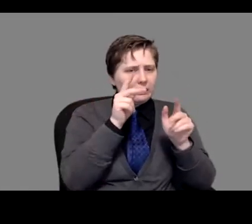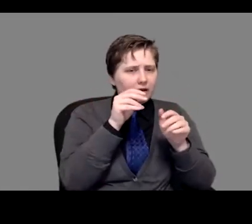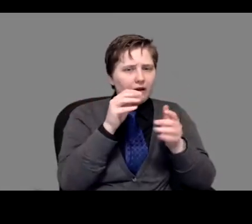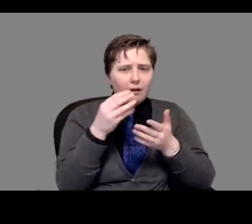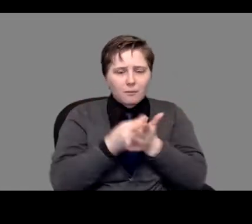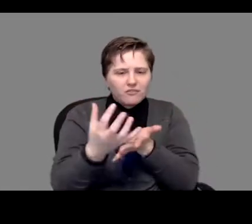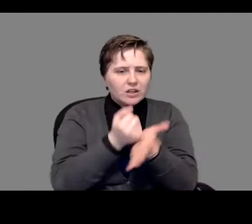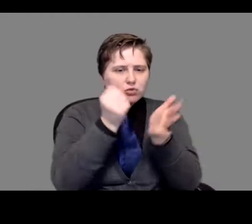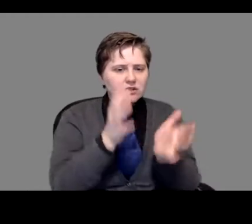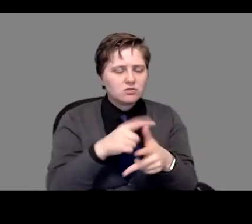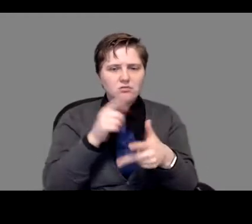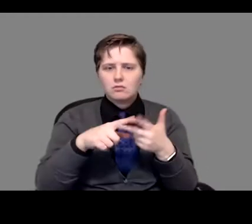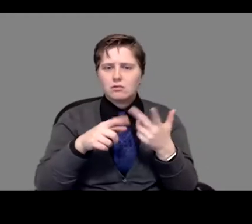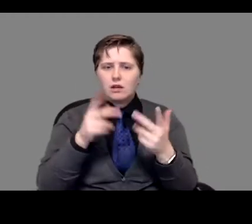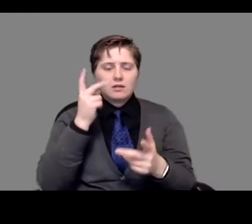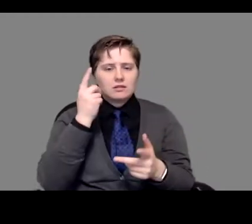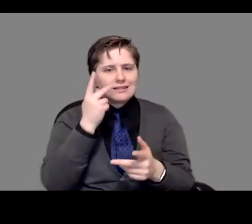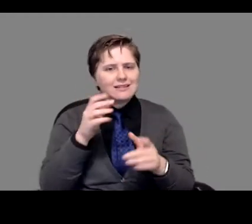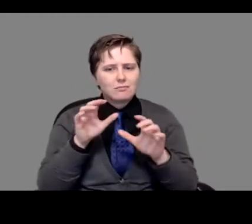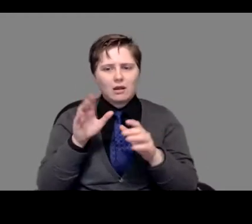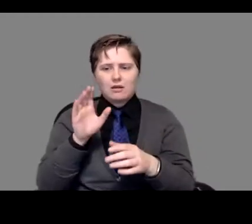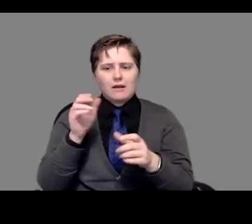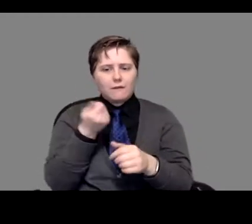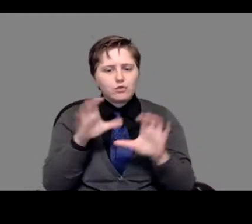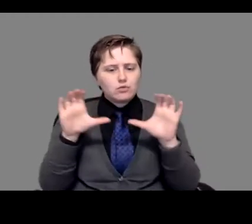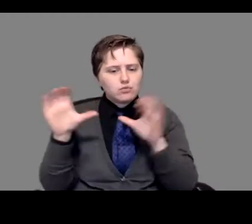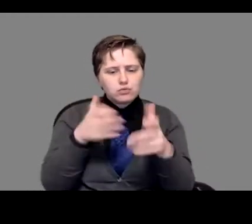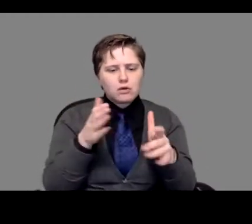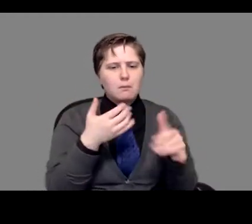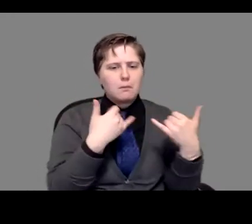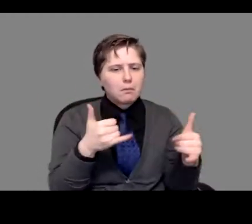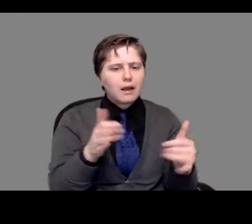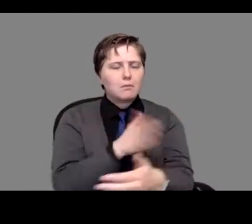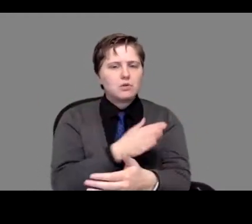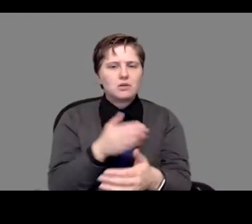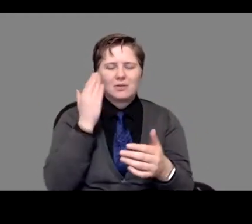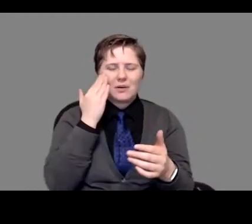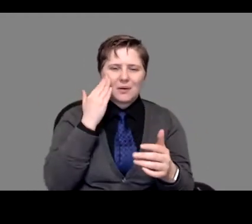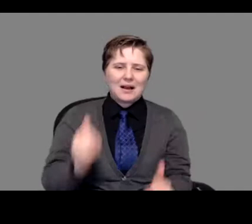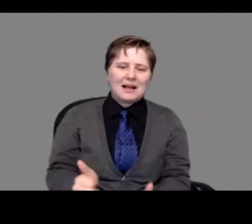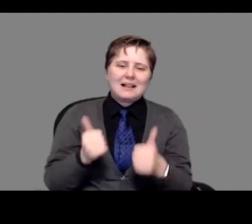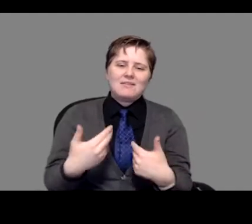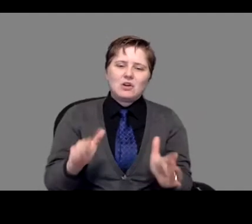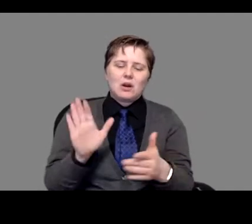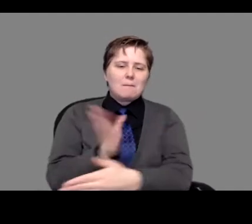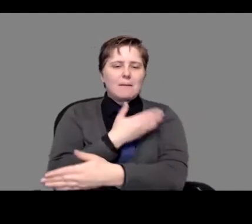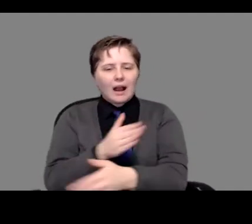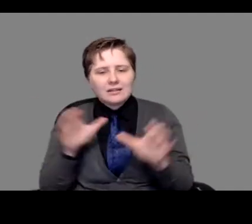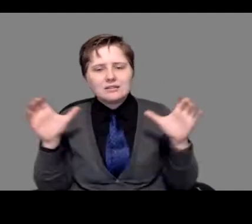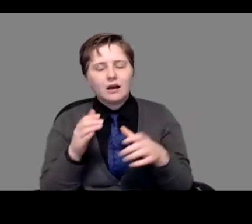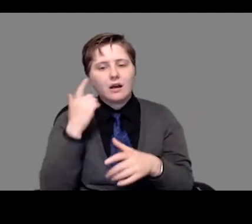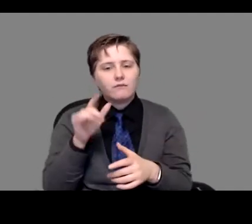fundraisers, or we've seen fundraisers where several bands have played kind of living room concerts for